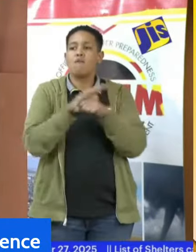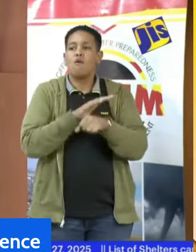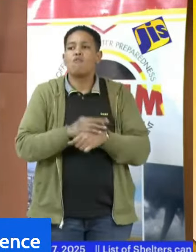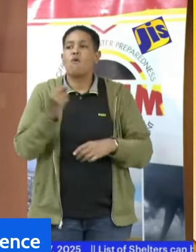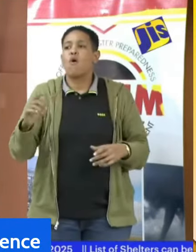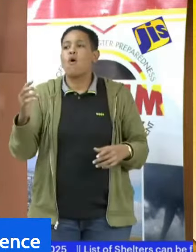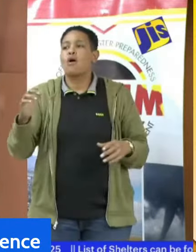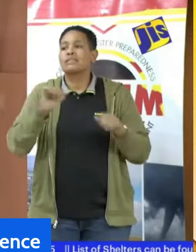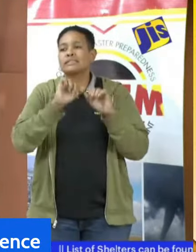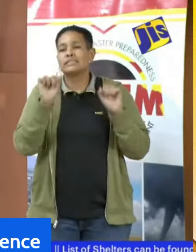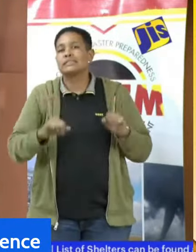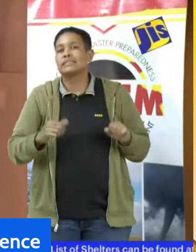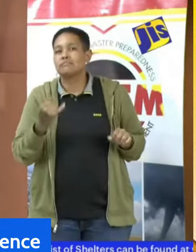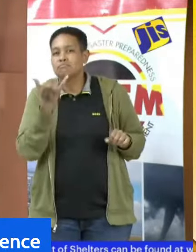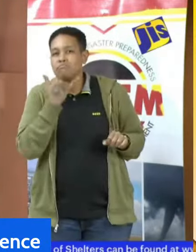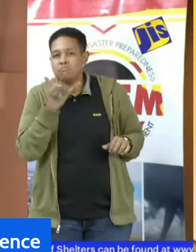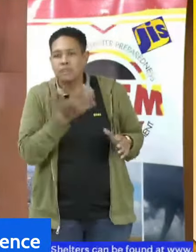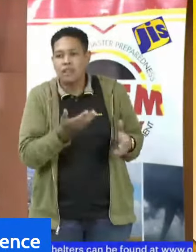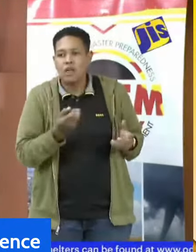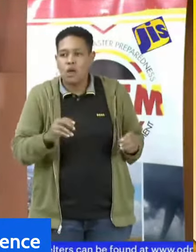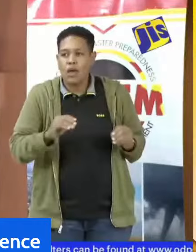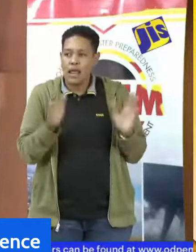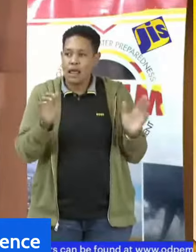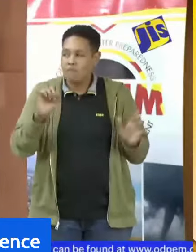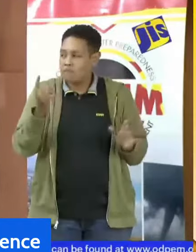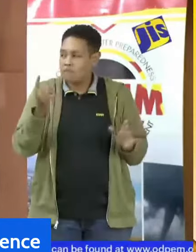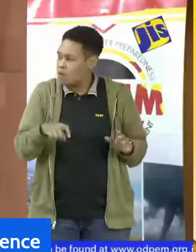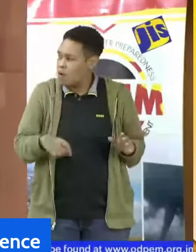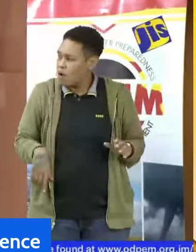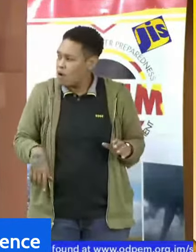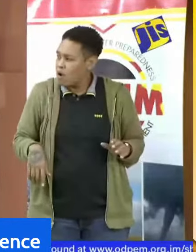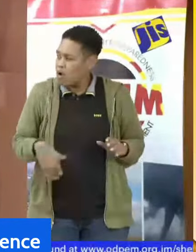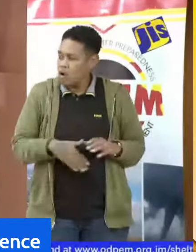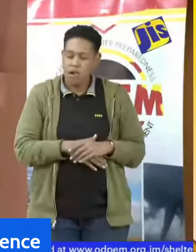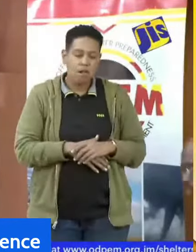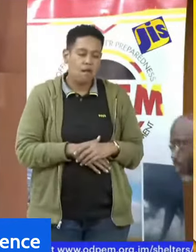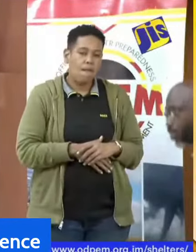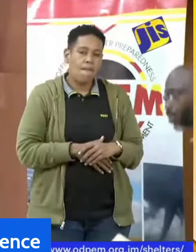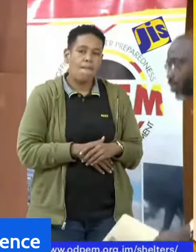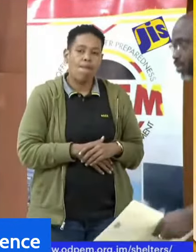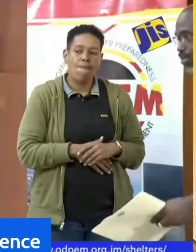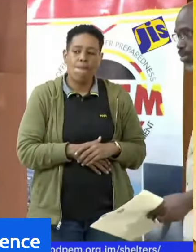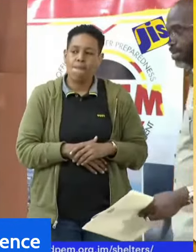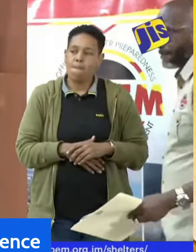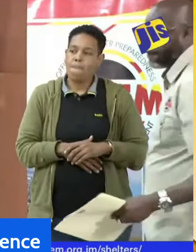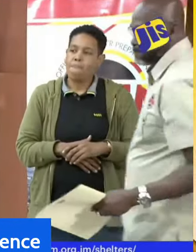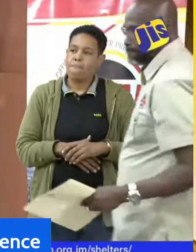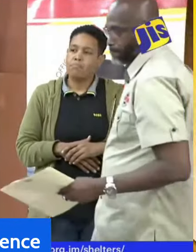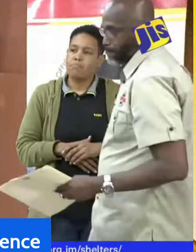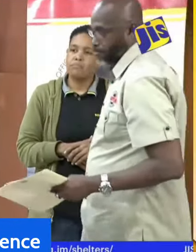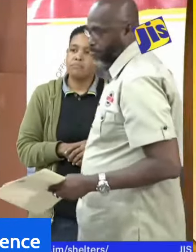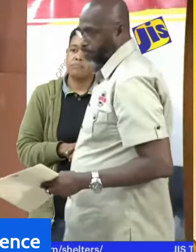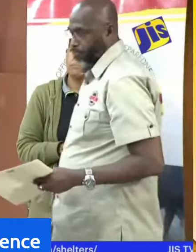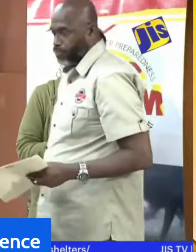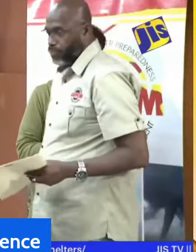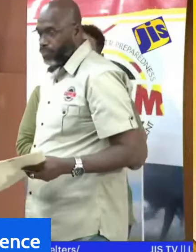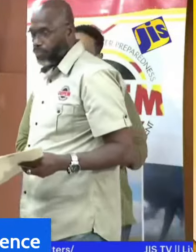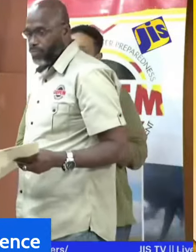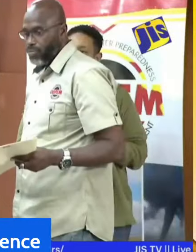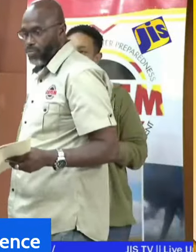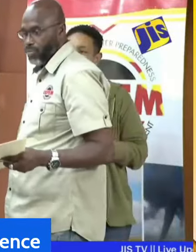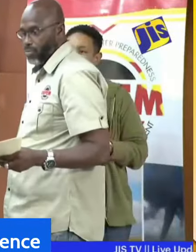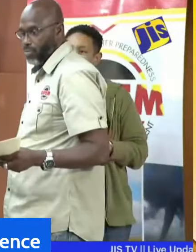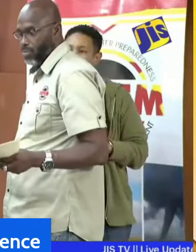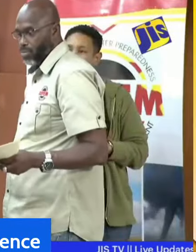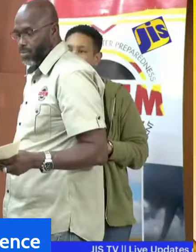a glitch with the system? We just want to be clear. That's the first question. All right, he's going to answer. We're going to take the series together because we